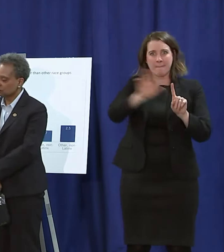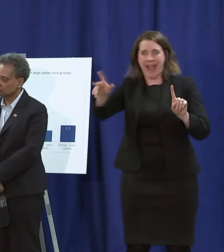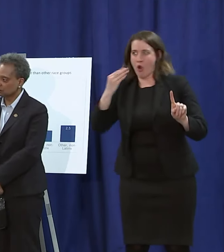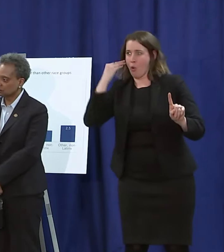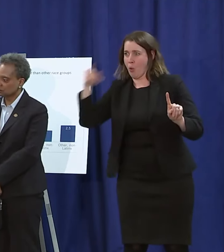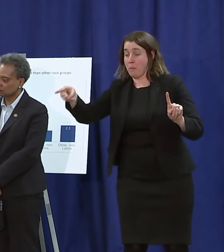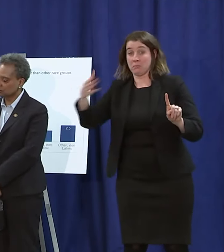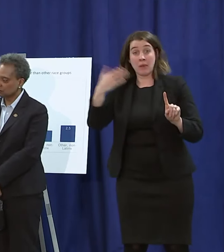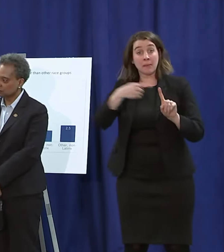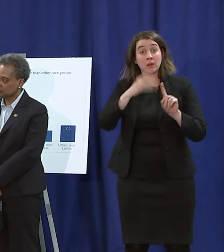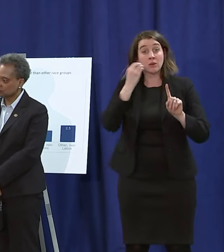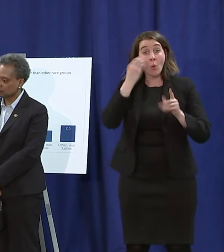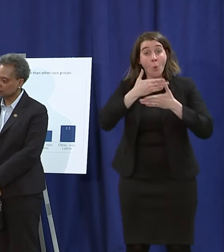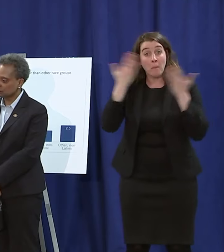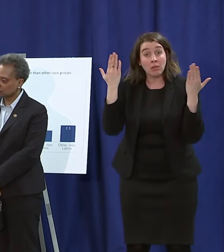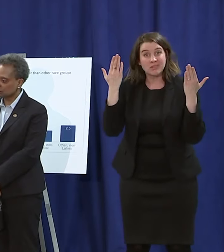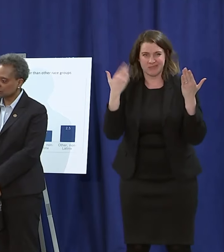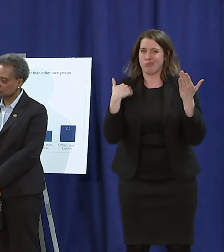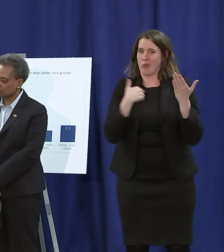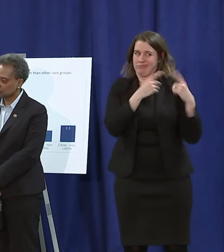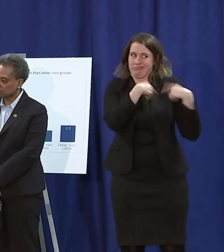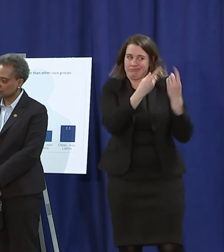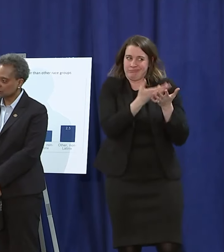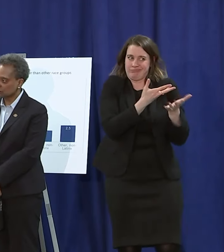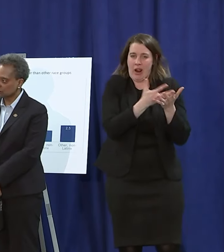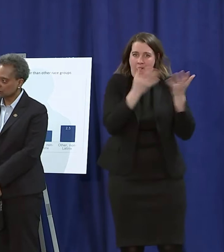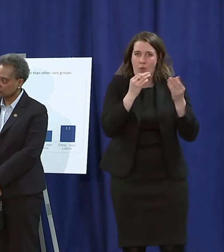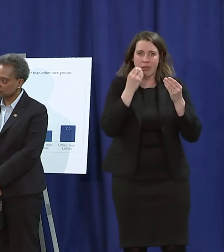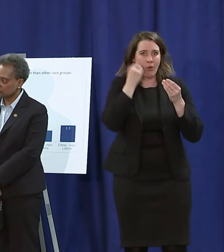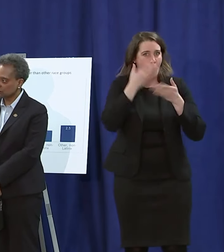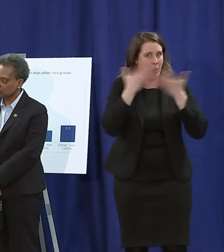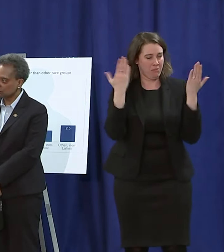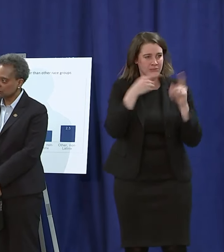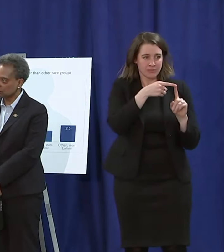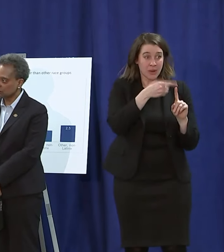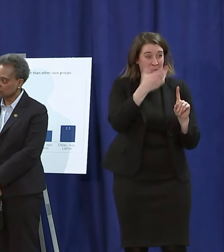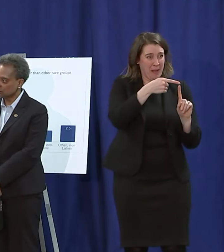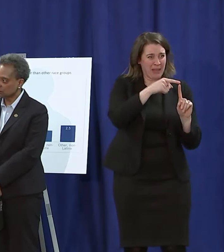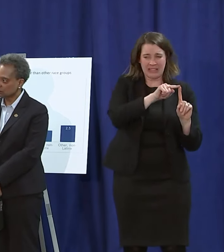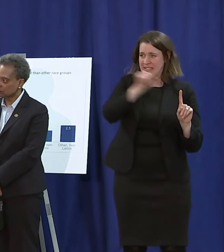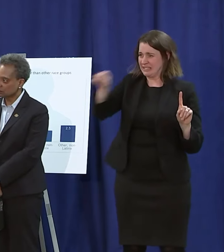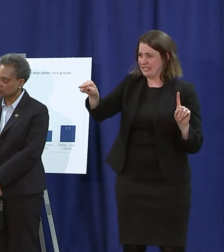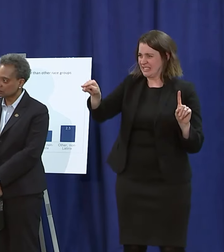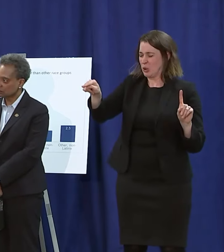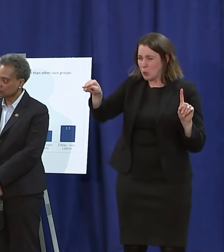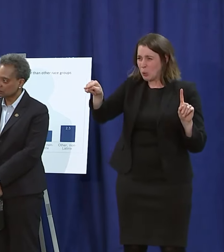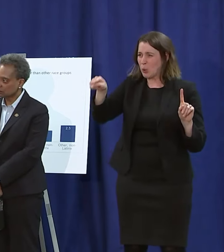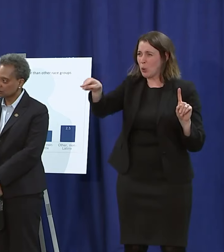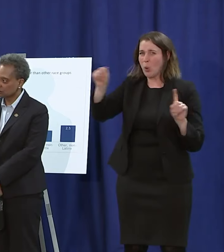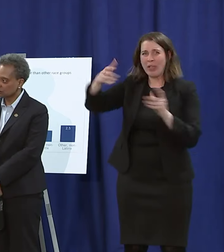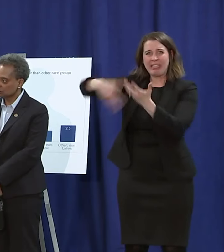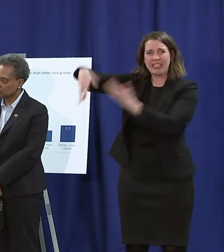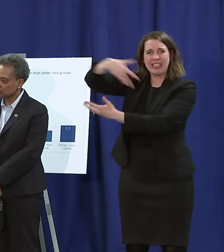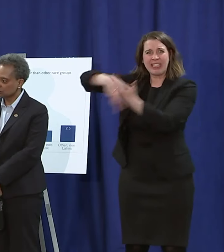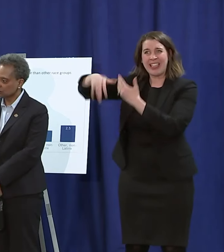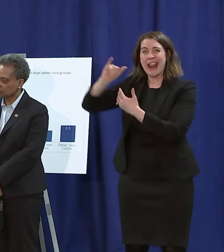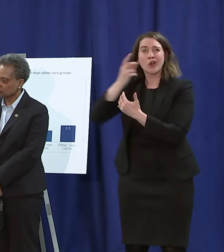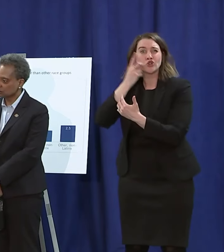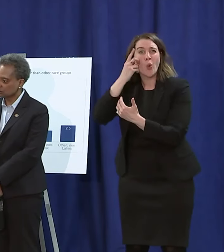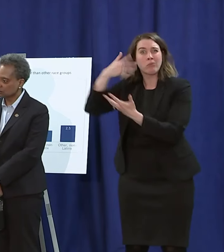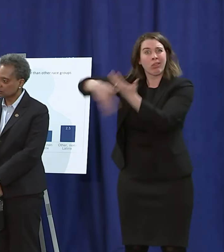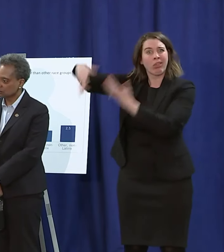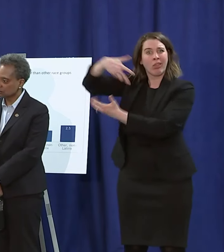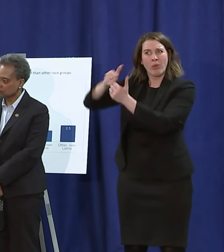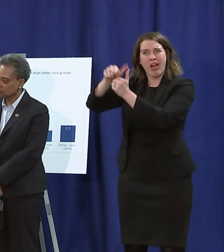a home to go to. We've been doing a lot of work with the homeless population. Maybe they would be returning to a setting where they would be living with in a dormitory